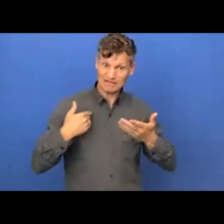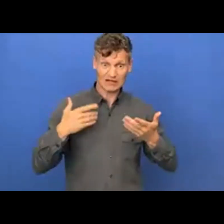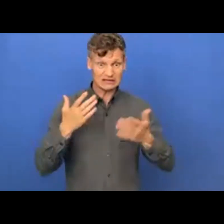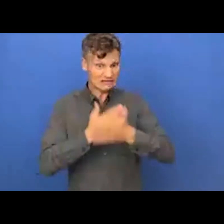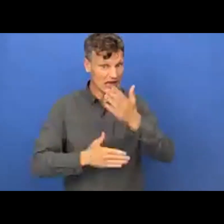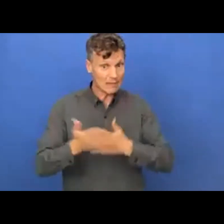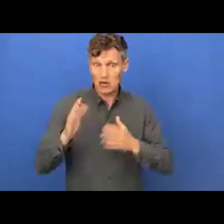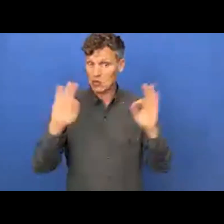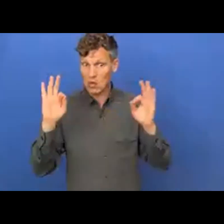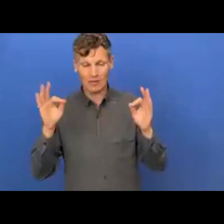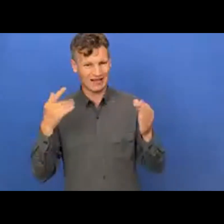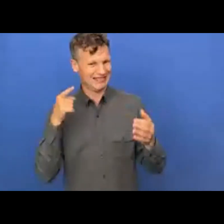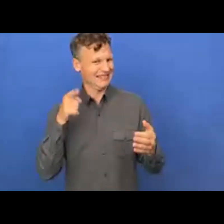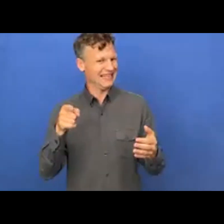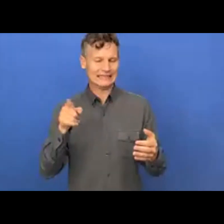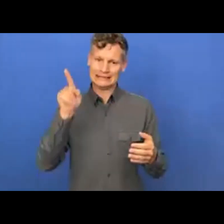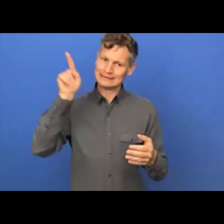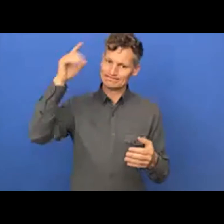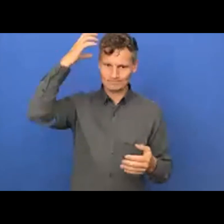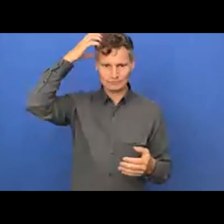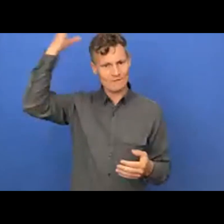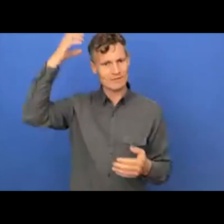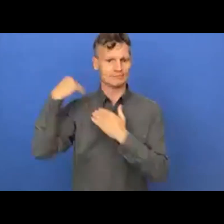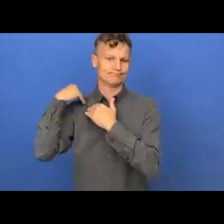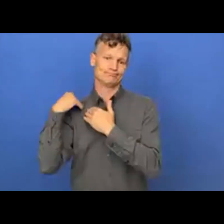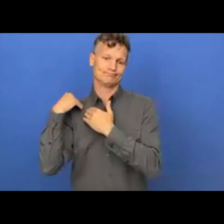Thank you very much. Thank you so much.